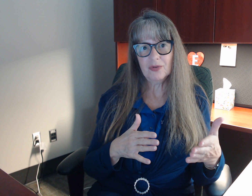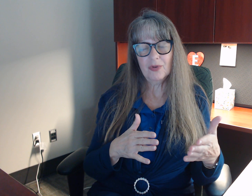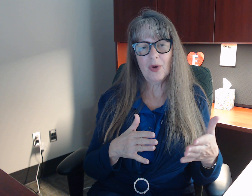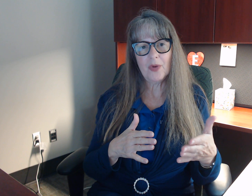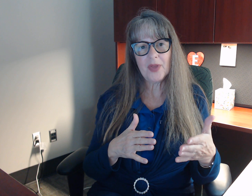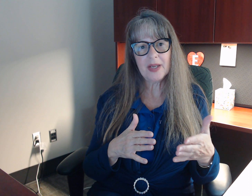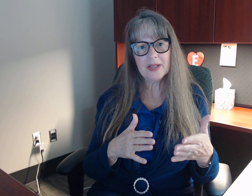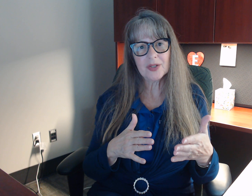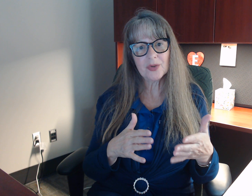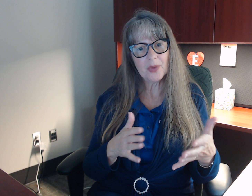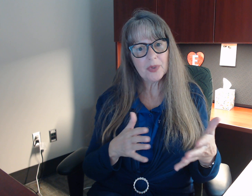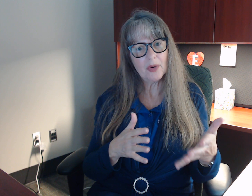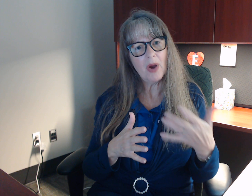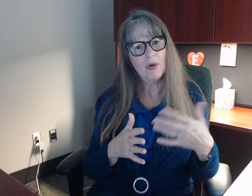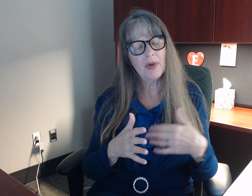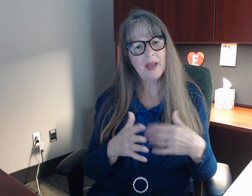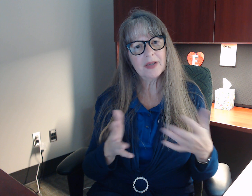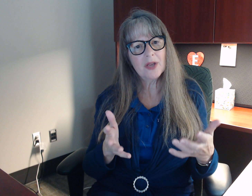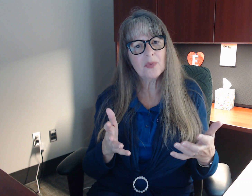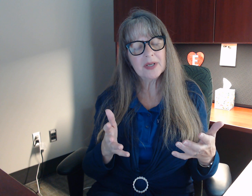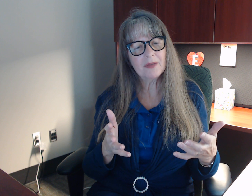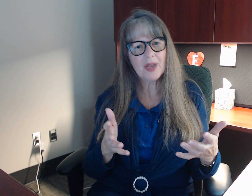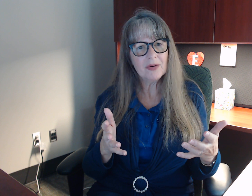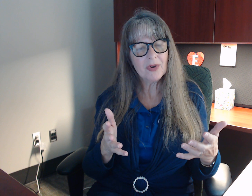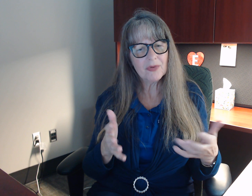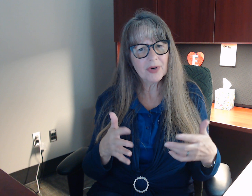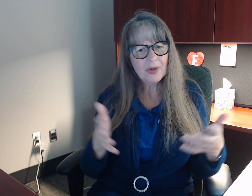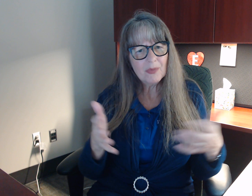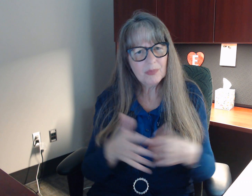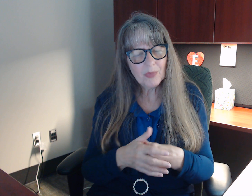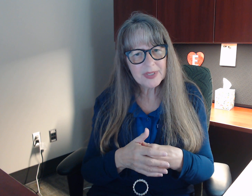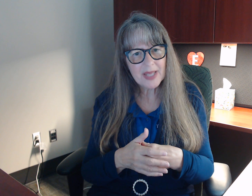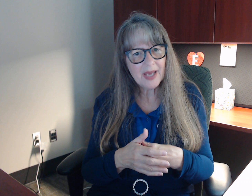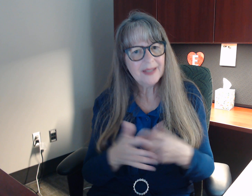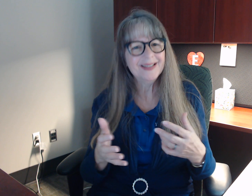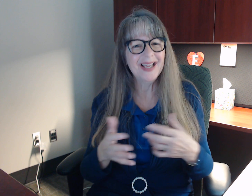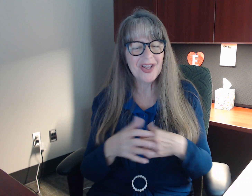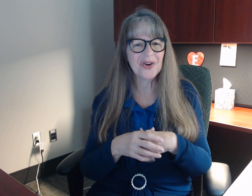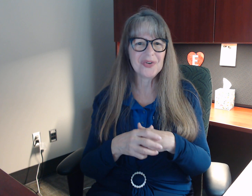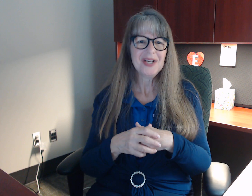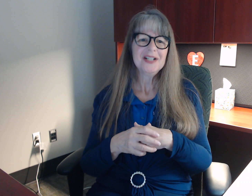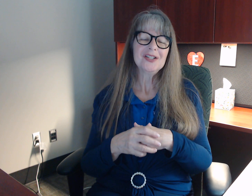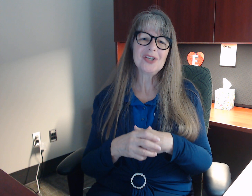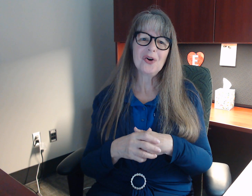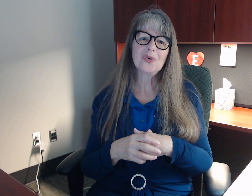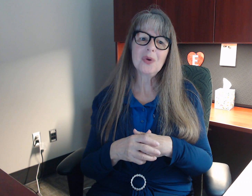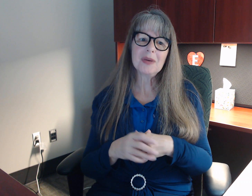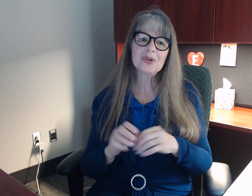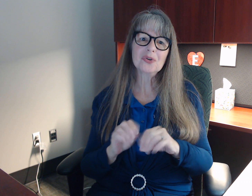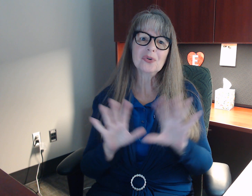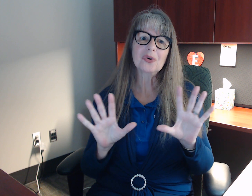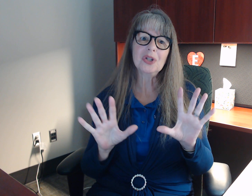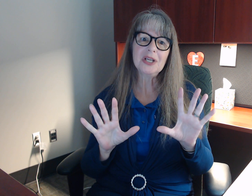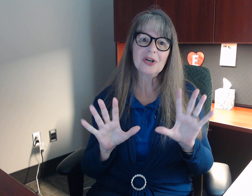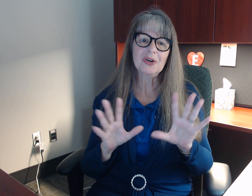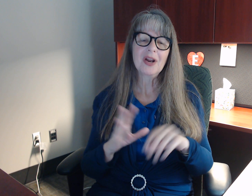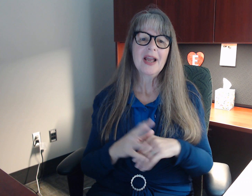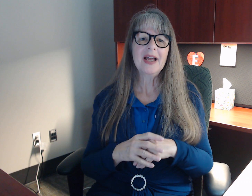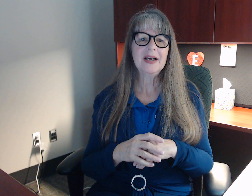what that is, so they would know. Oh, okay. Because otherwise, if they don't know, they're going to go, "What's that?" So you want to make sure you're clear, and